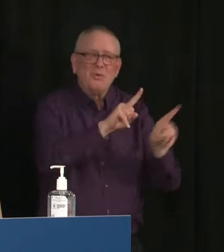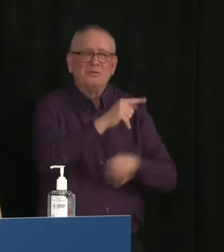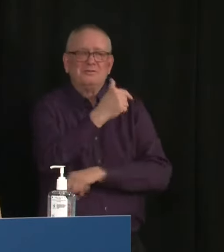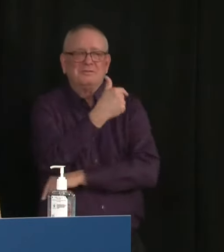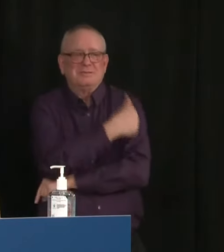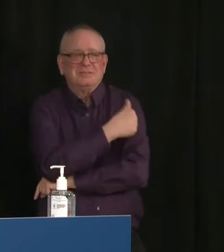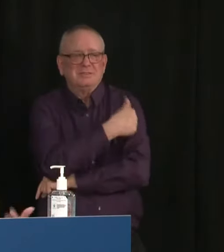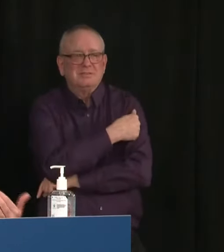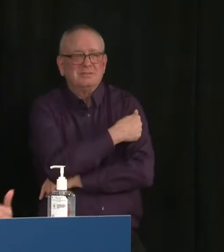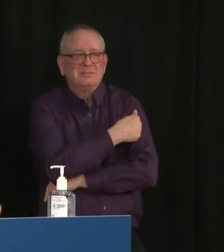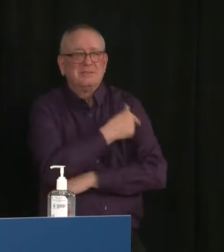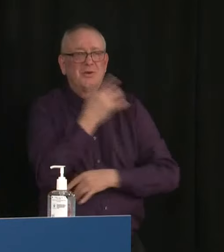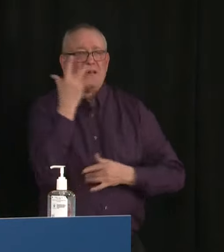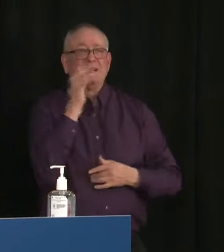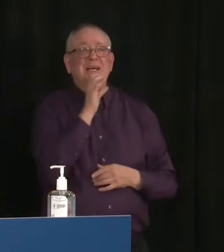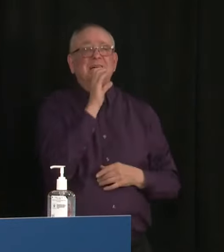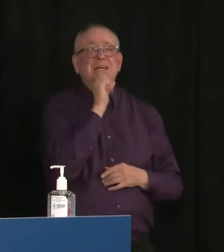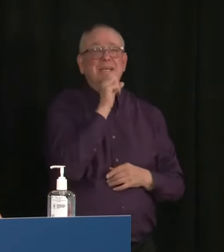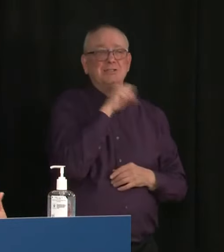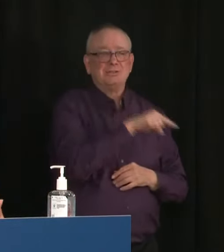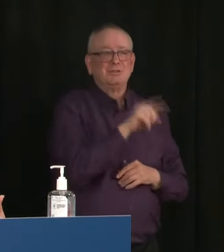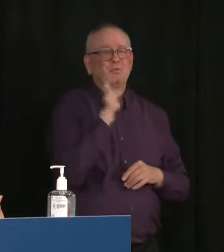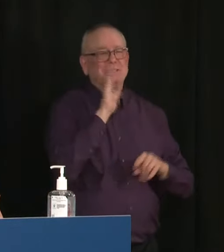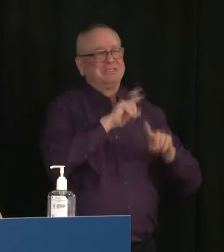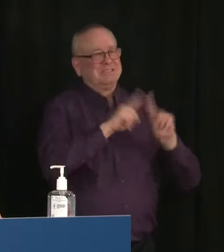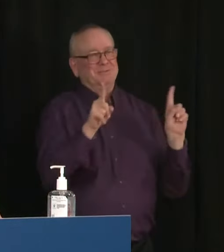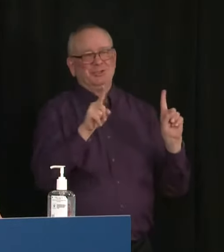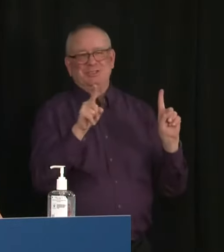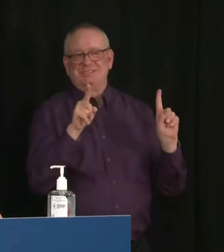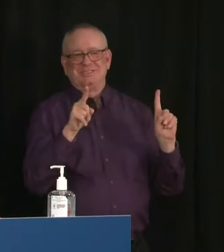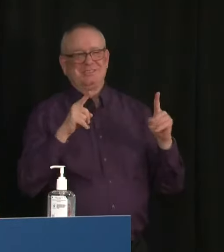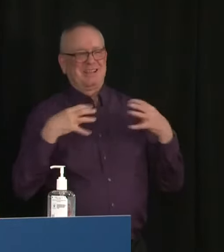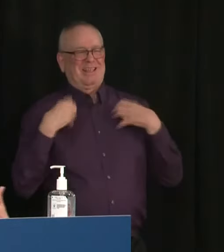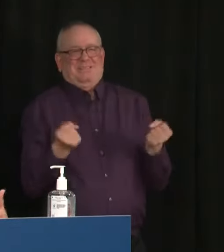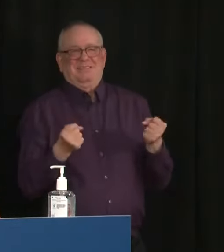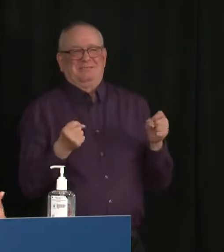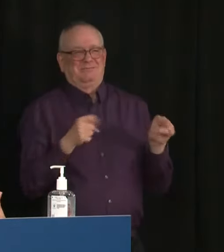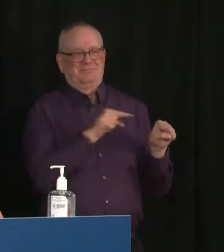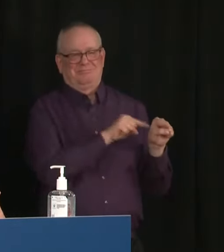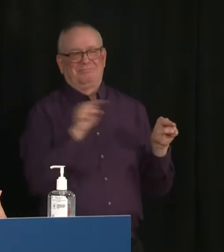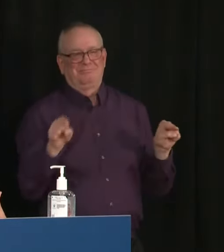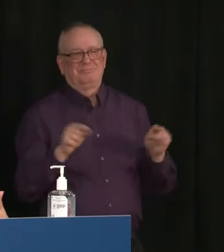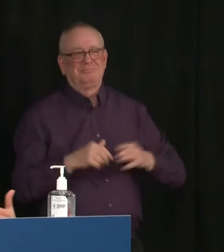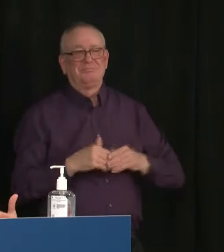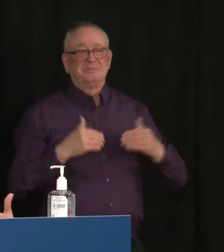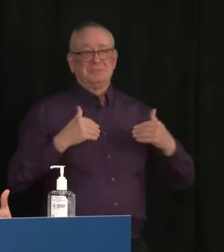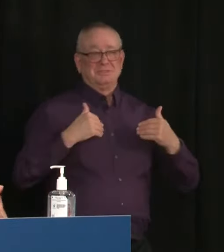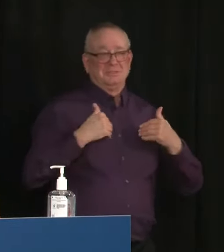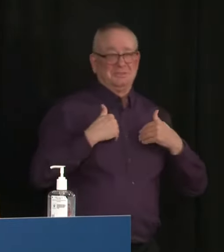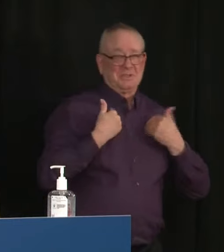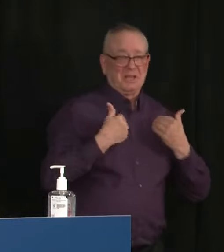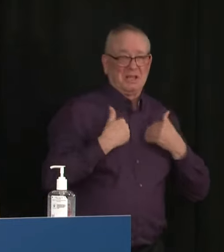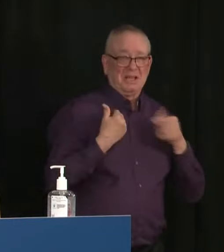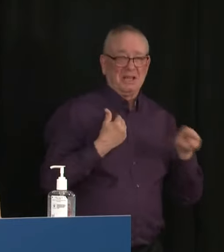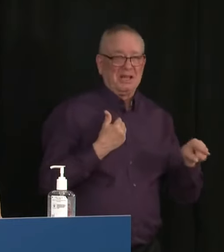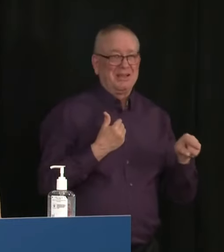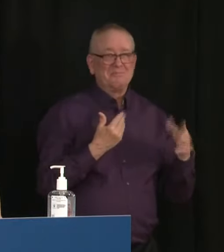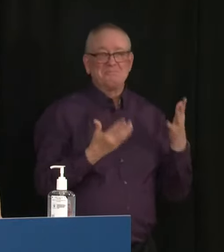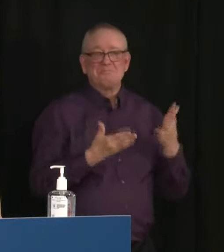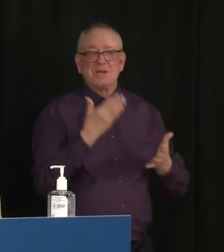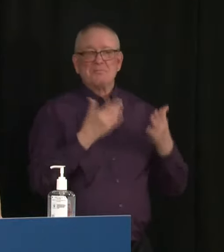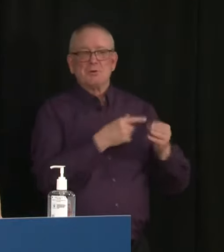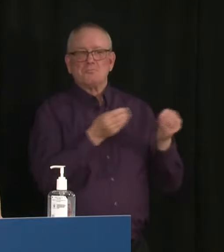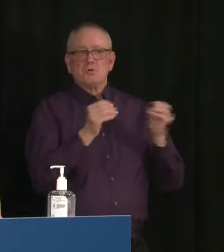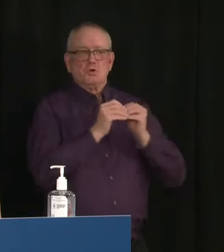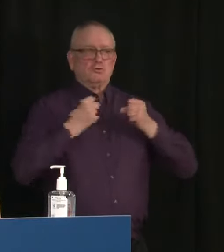that's important to note is that even younger people who may have a higher level of protection against the same strain, we